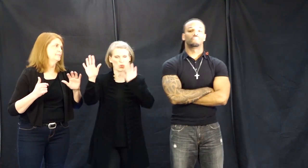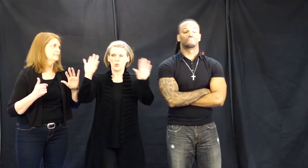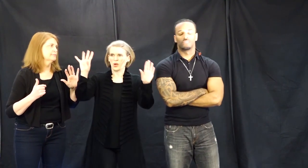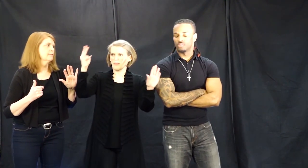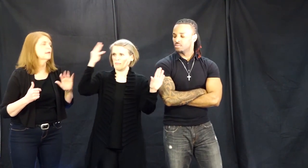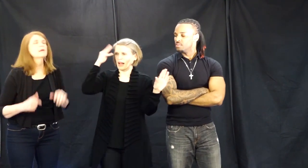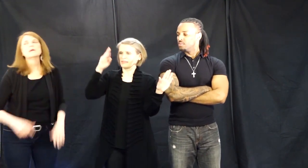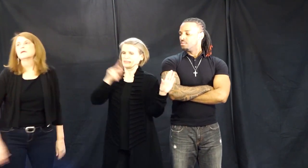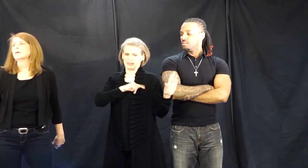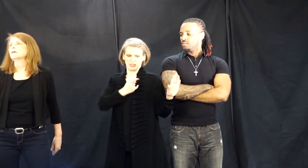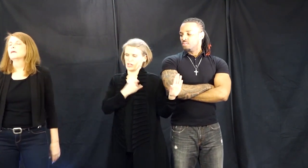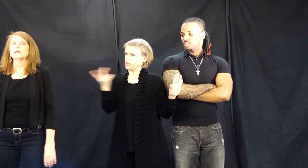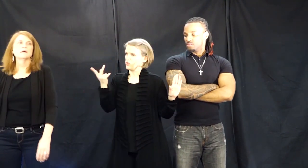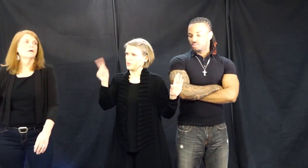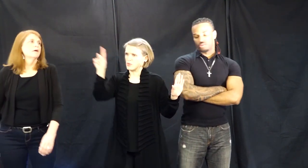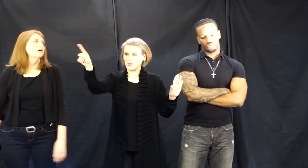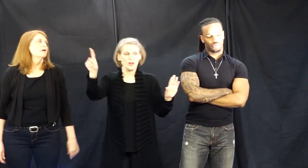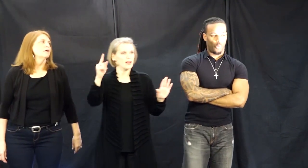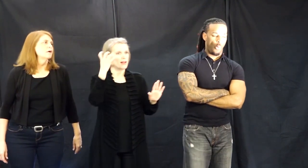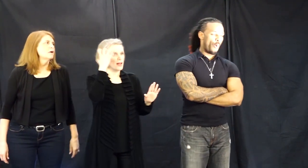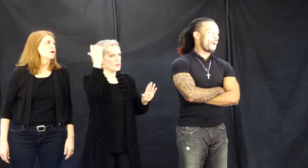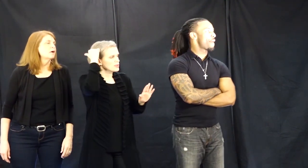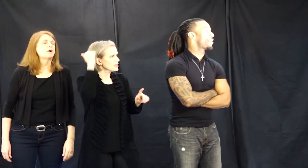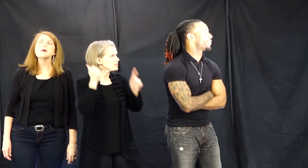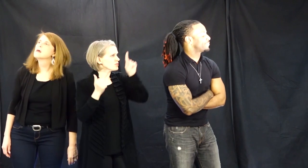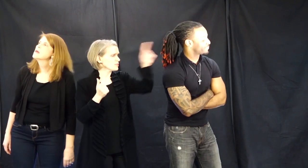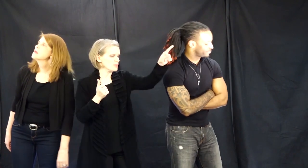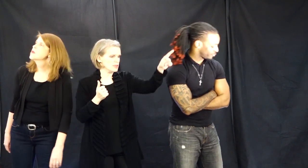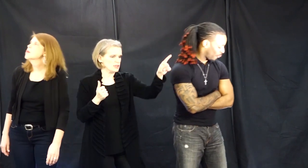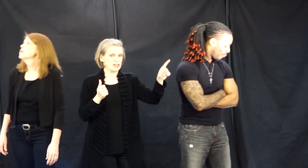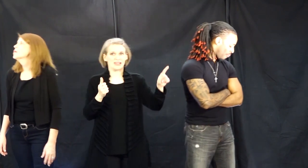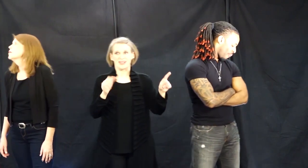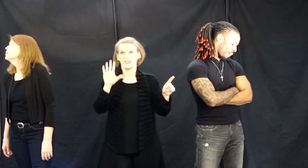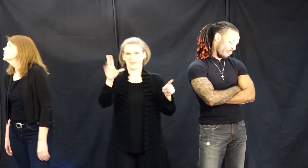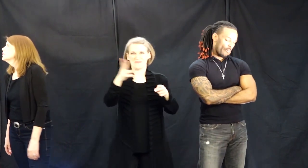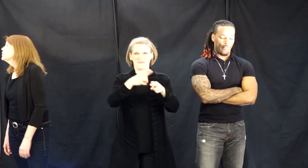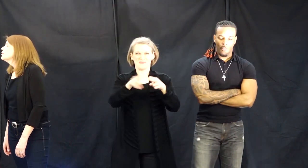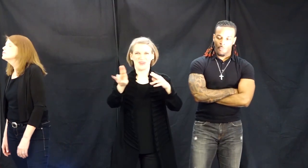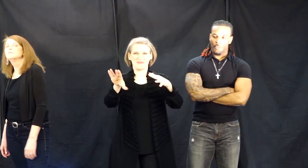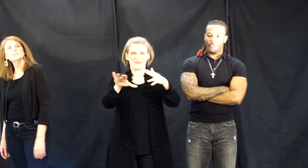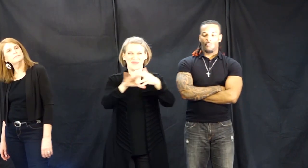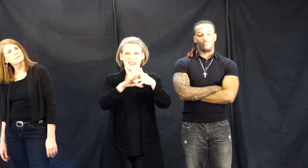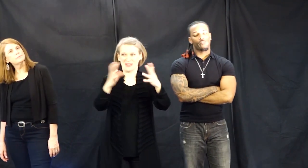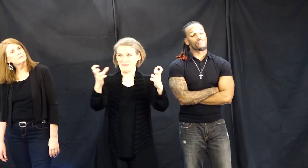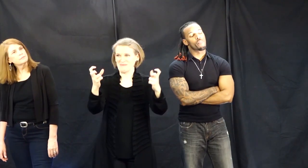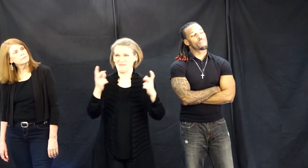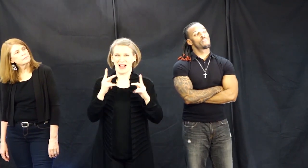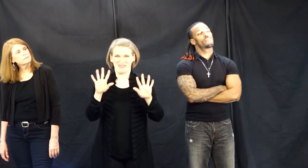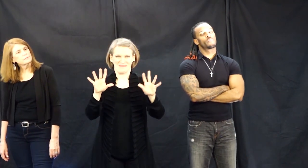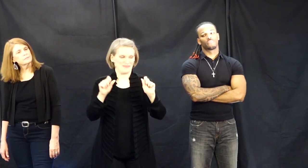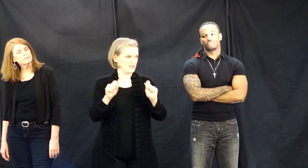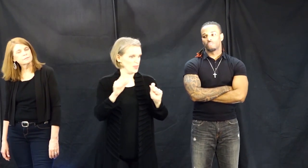Jefferson, take a walk. Hamilton, take a walk. We're gonna reconvene after a brief recess. Hamilton, sir, a